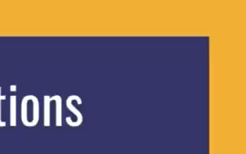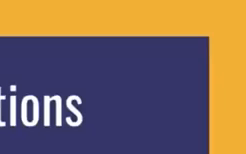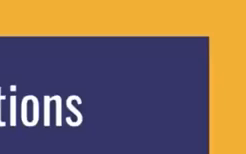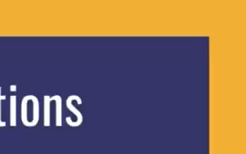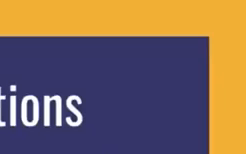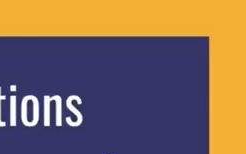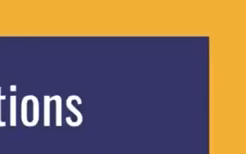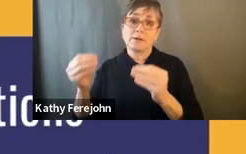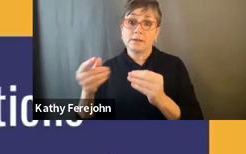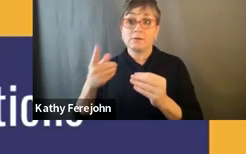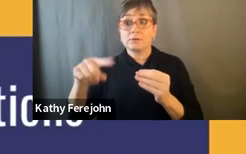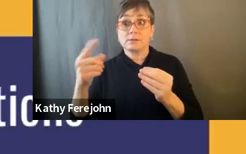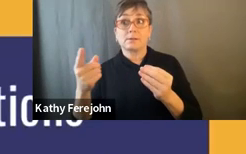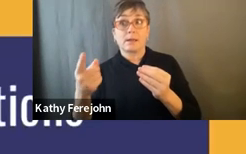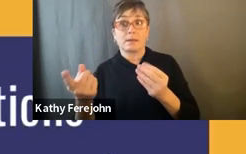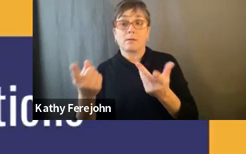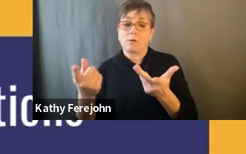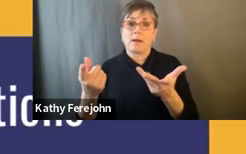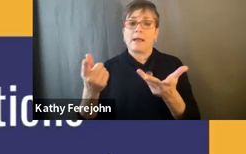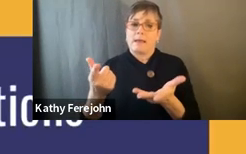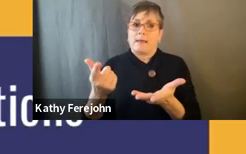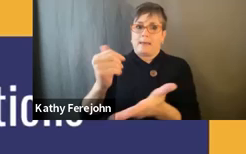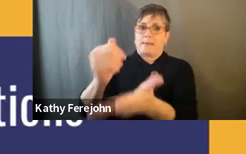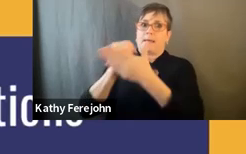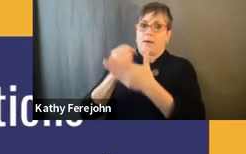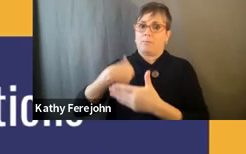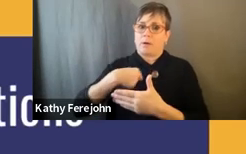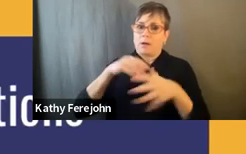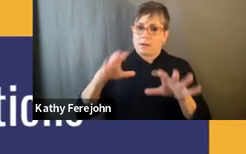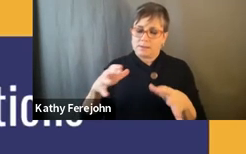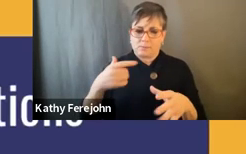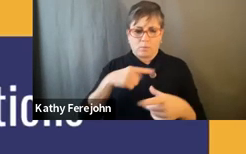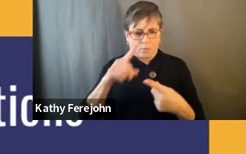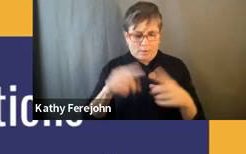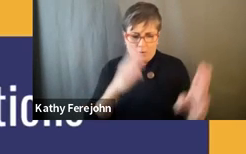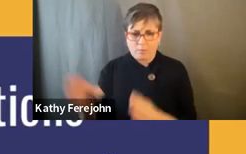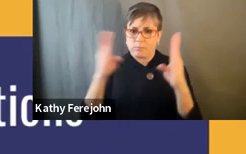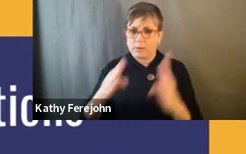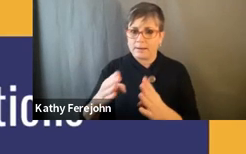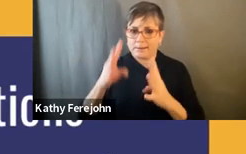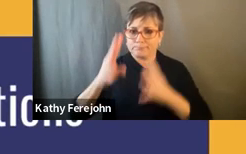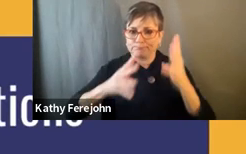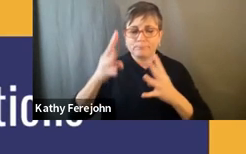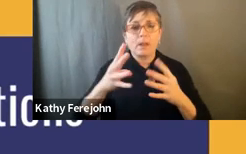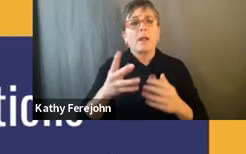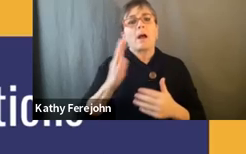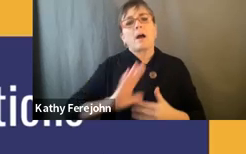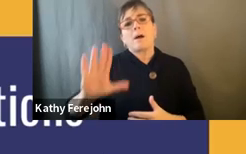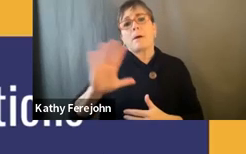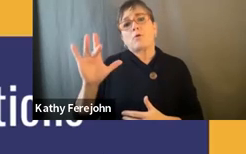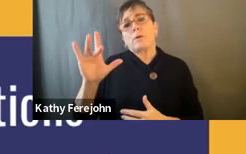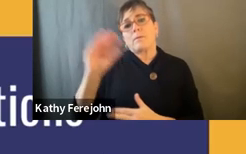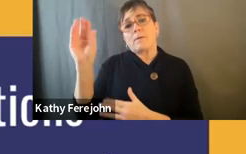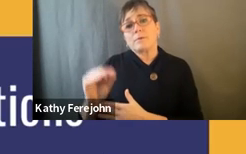serve as resources to the caucus, providing education and programming as needed. With approximately 25% of adults in New